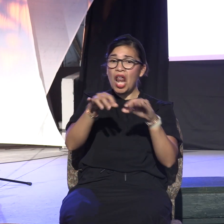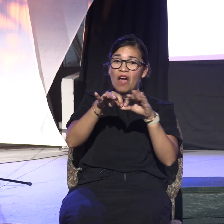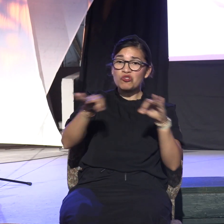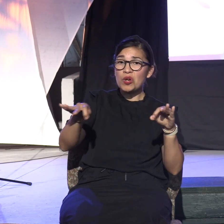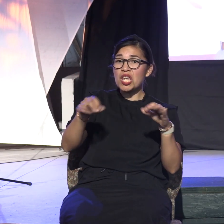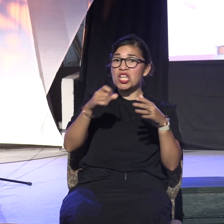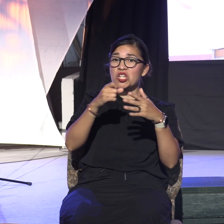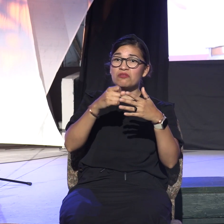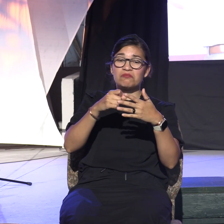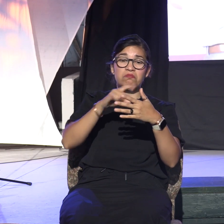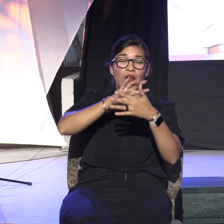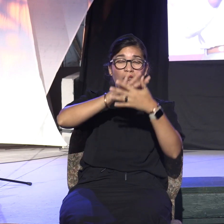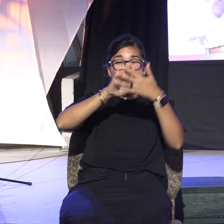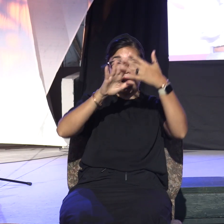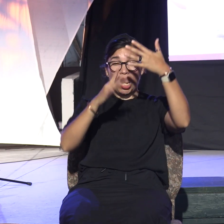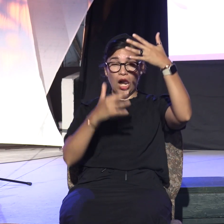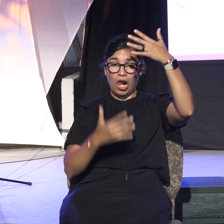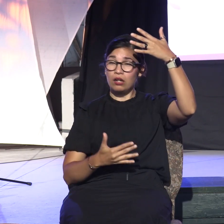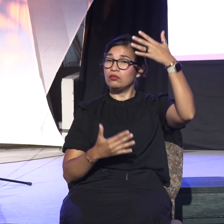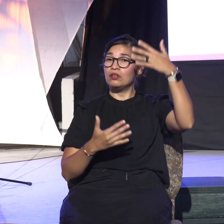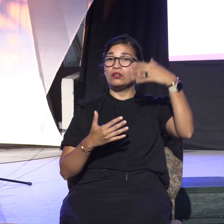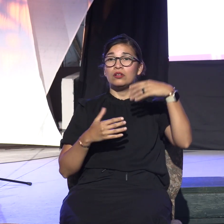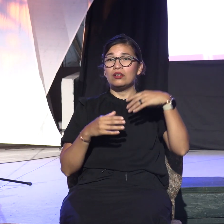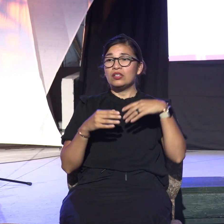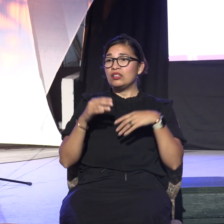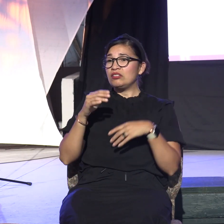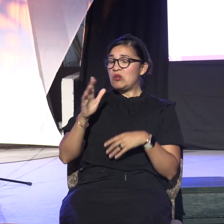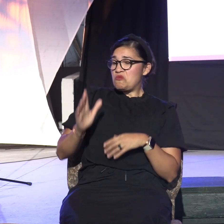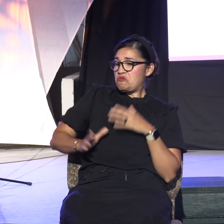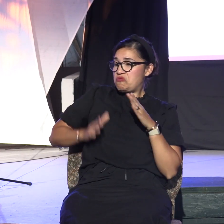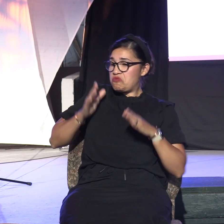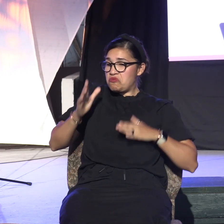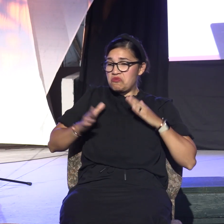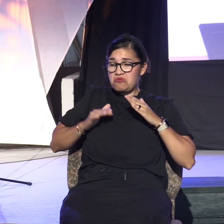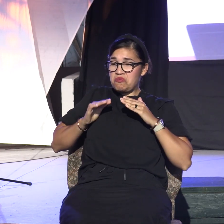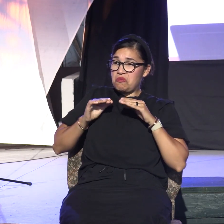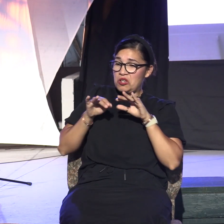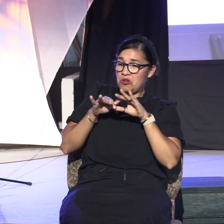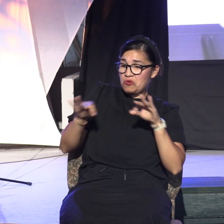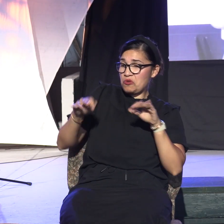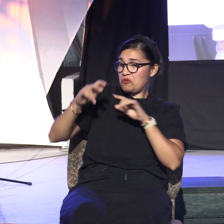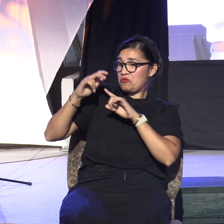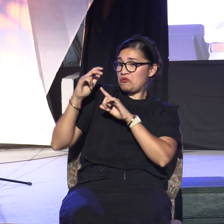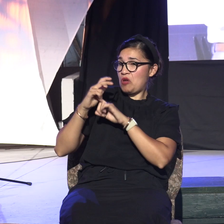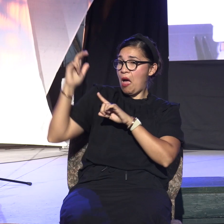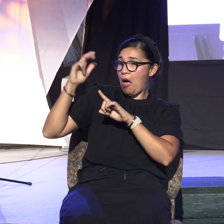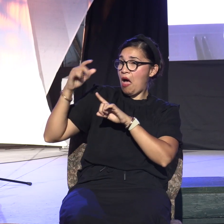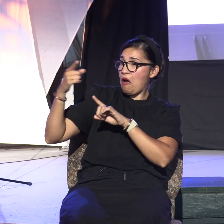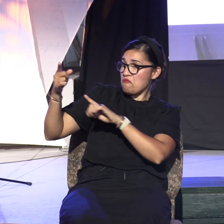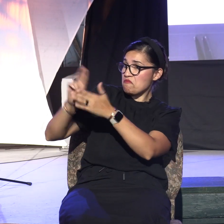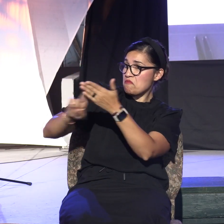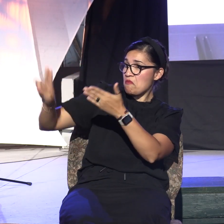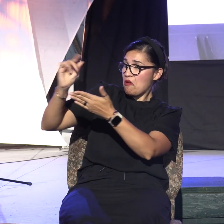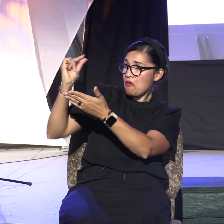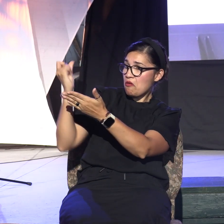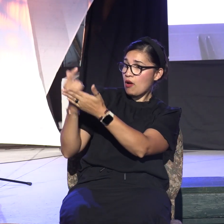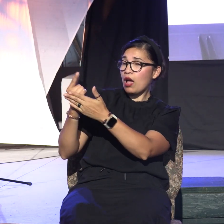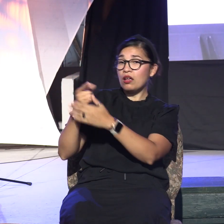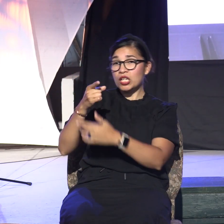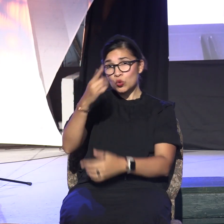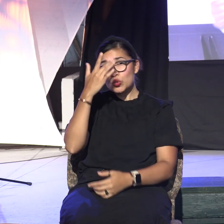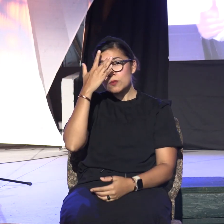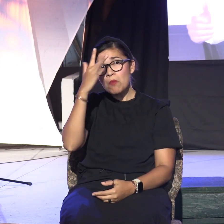really smart, but not necessarily live wisely, right? Now, I